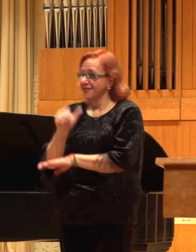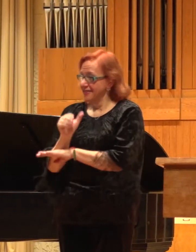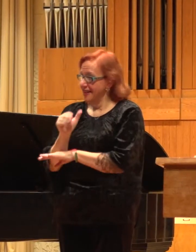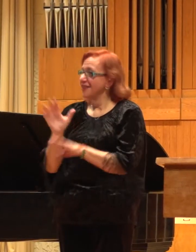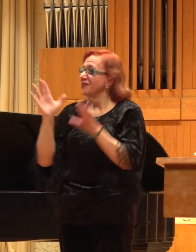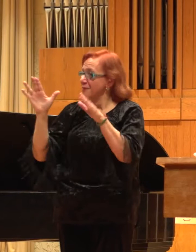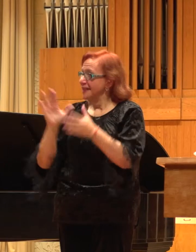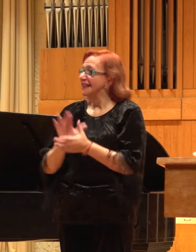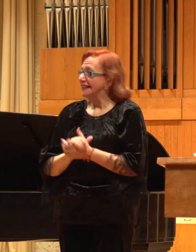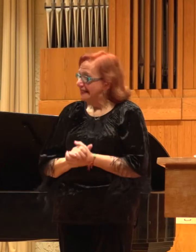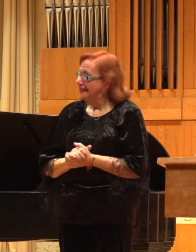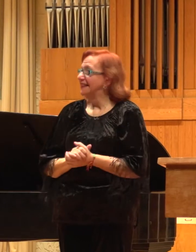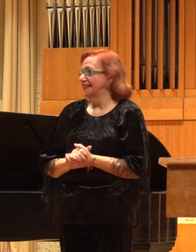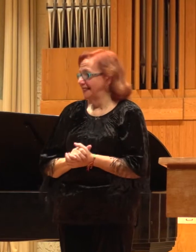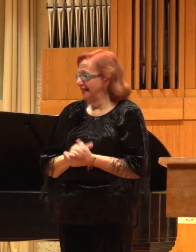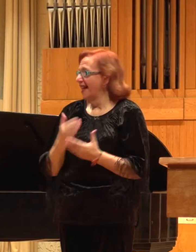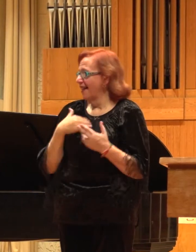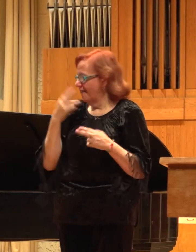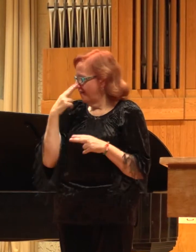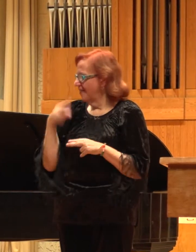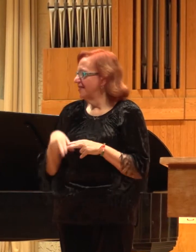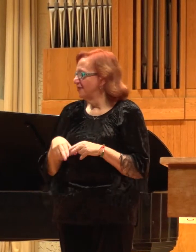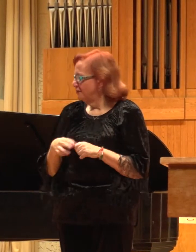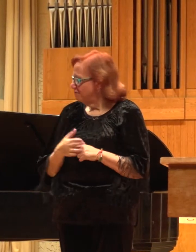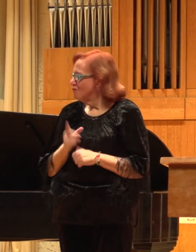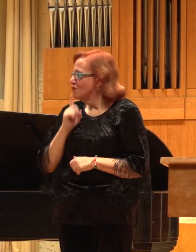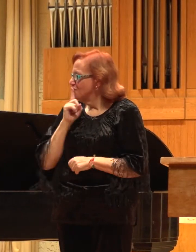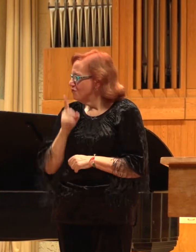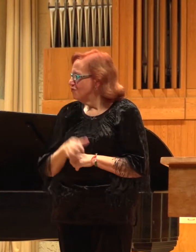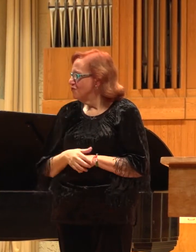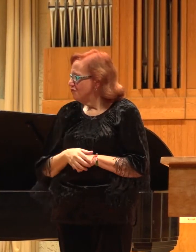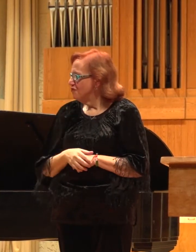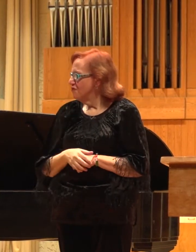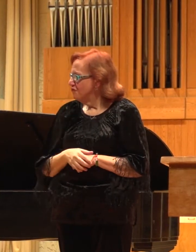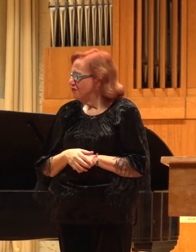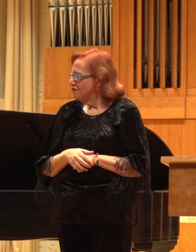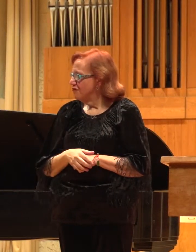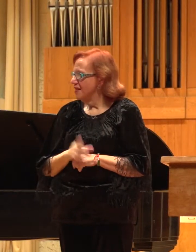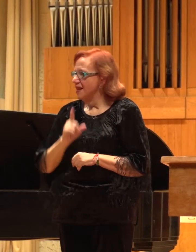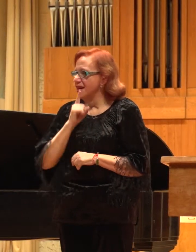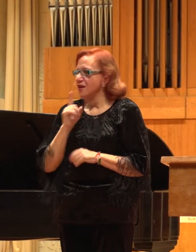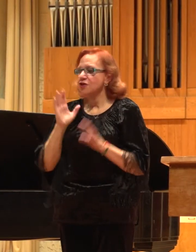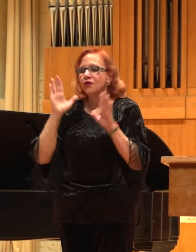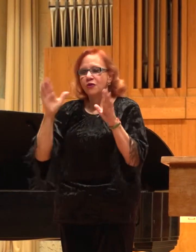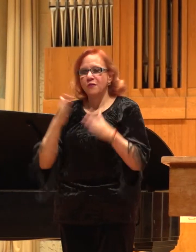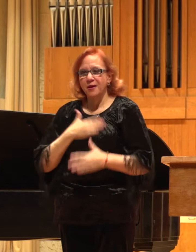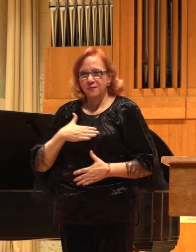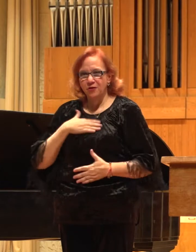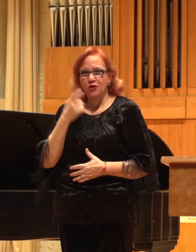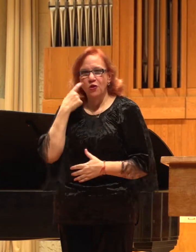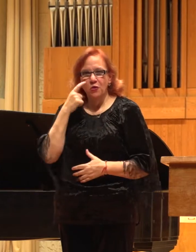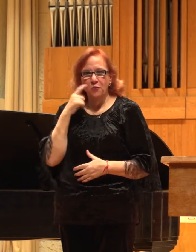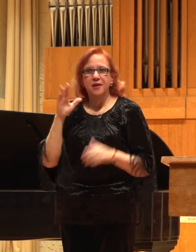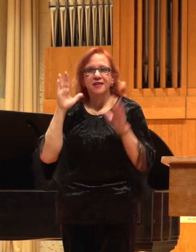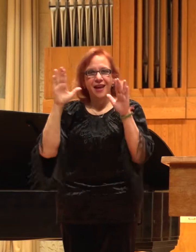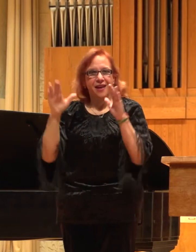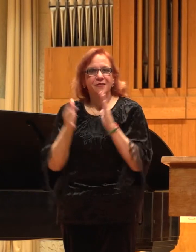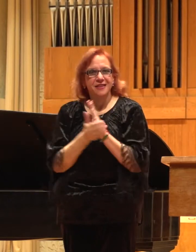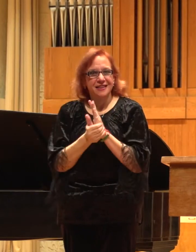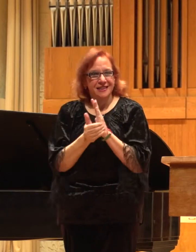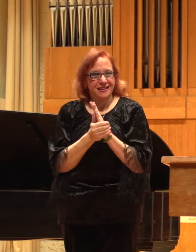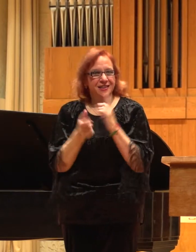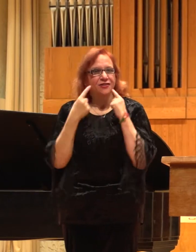this amazing? You're going to have a fun time. Indeed. It is a great pleasure to recognize the outstanding talents